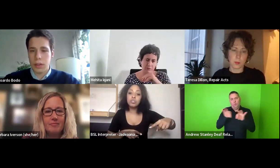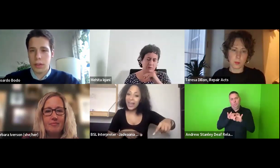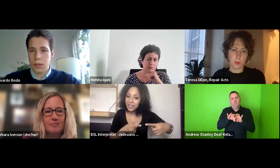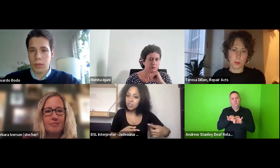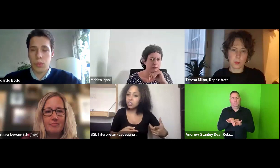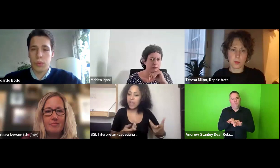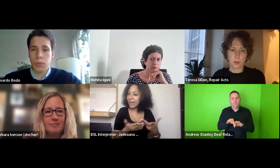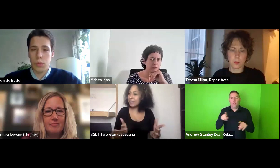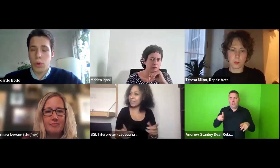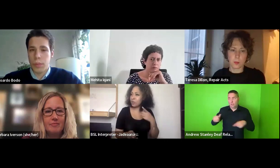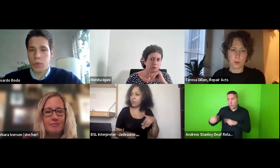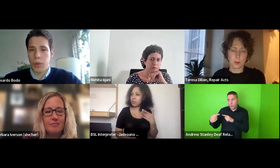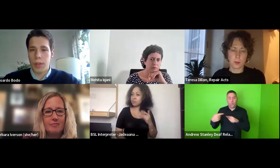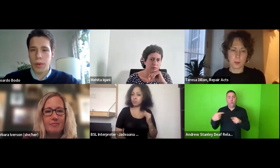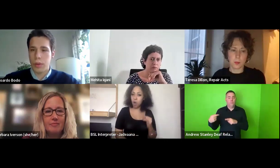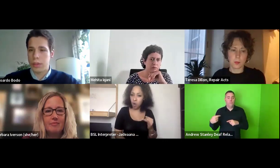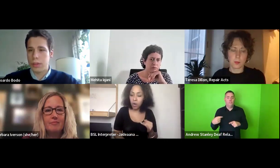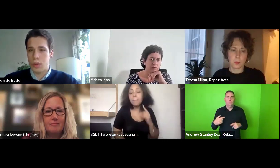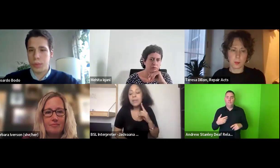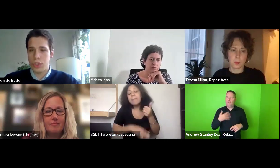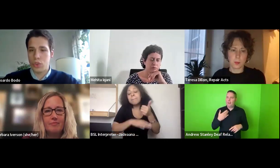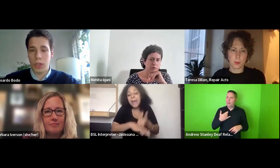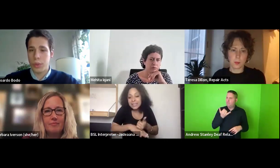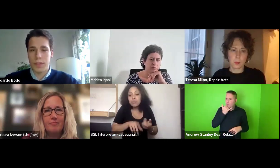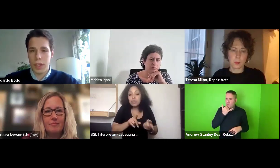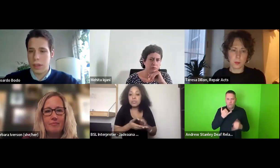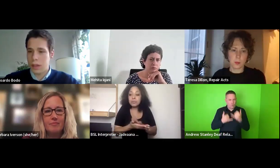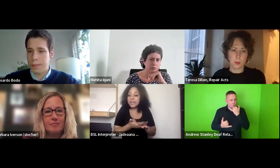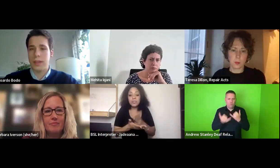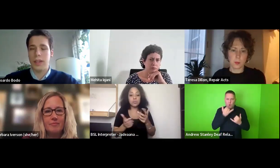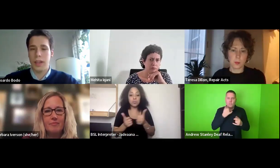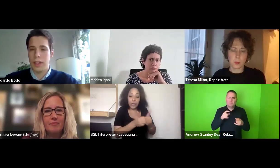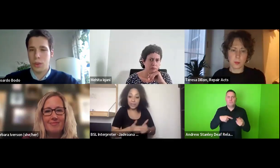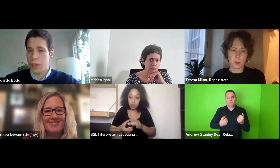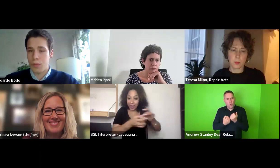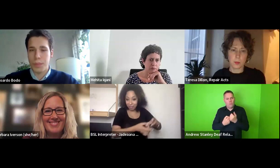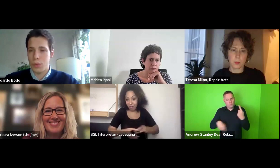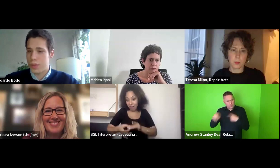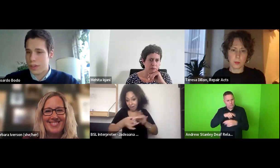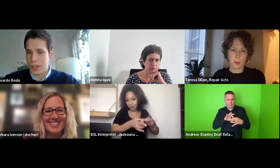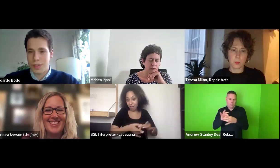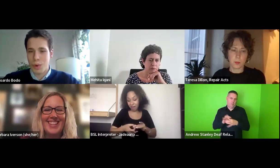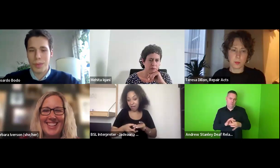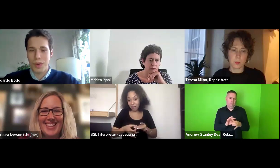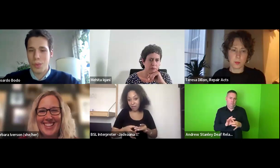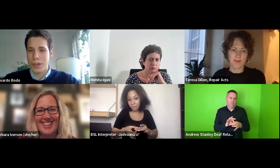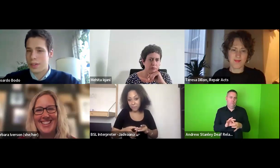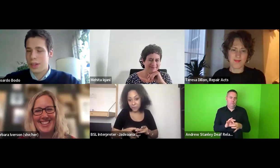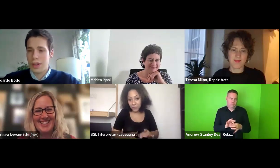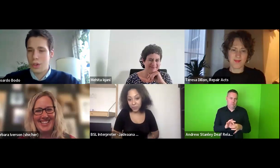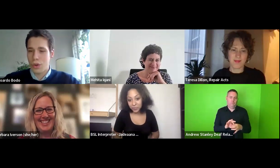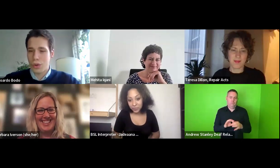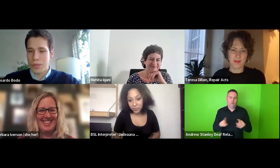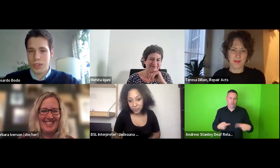start working more together on a common issue. And I know it's vague, but then again, I only have 1 minute, and this probably